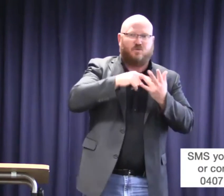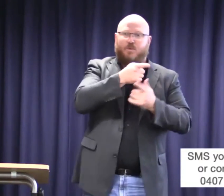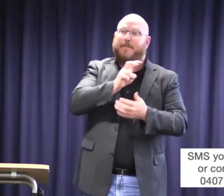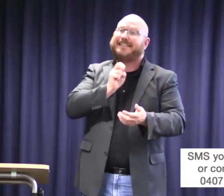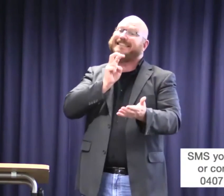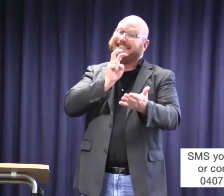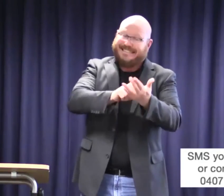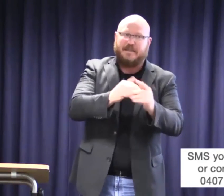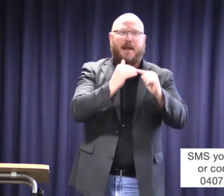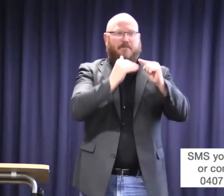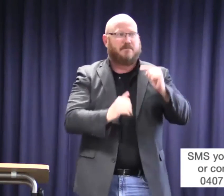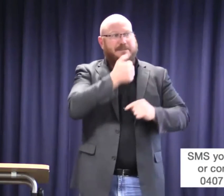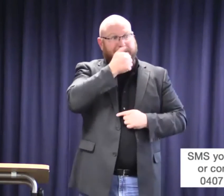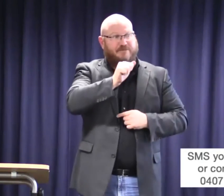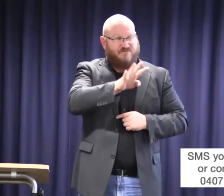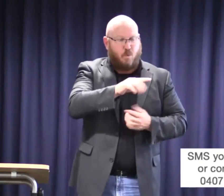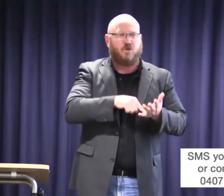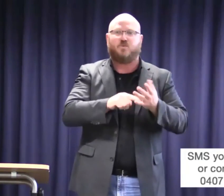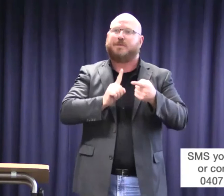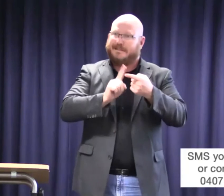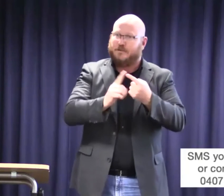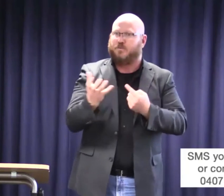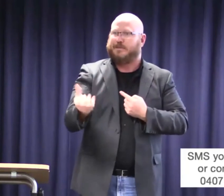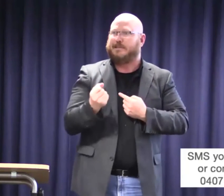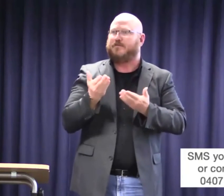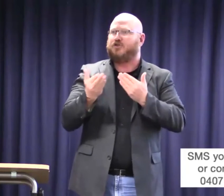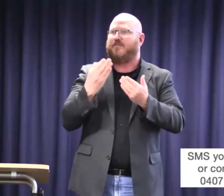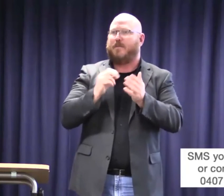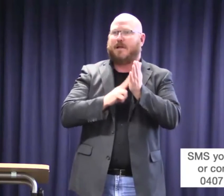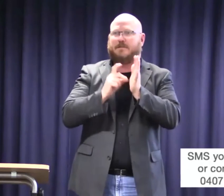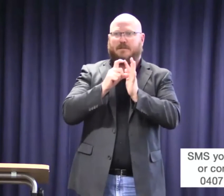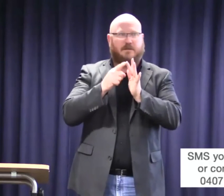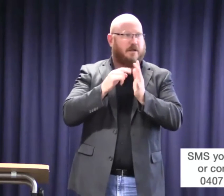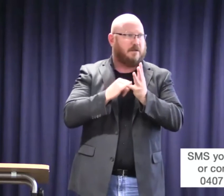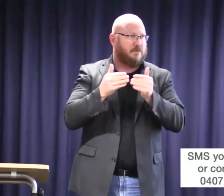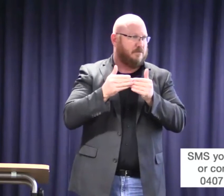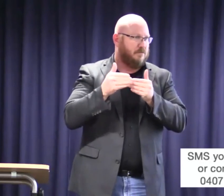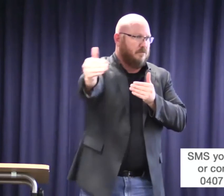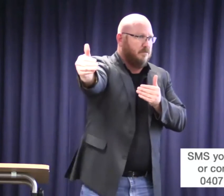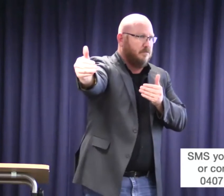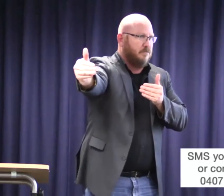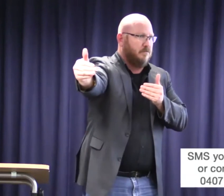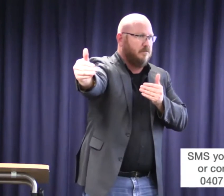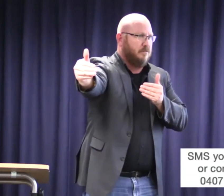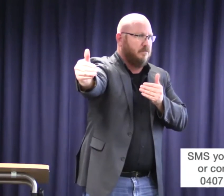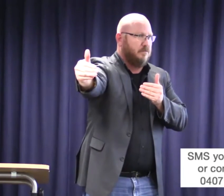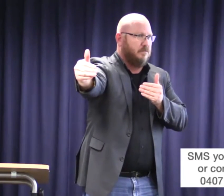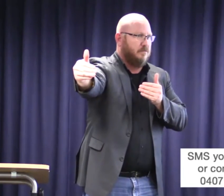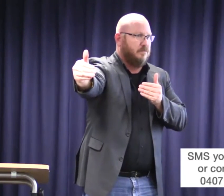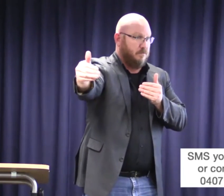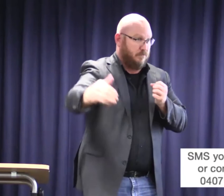If you miss signing up at the age of 64, then you've missed out. But if you sign up